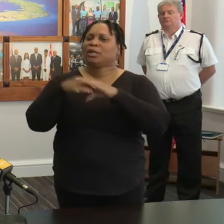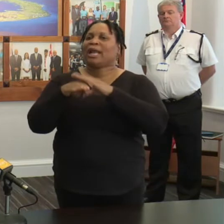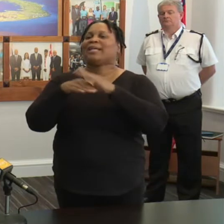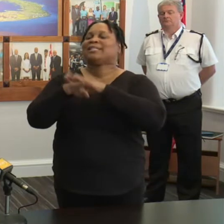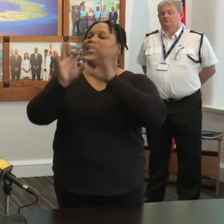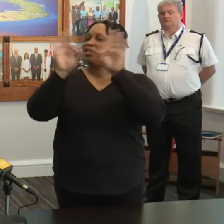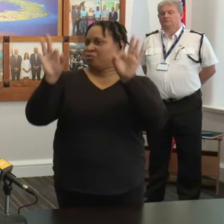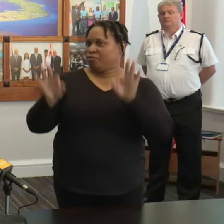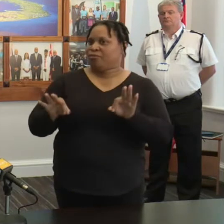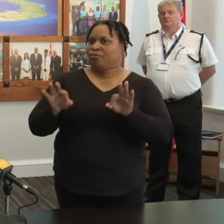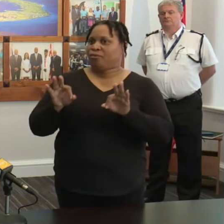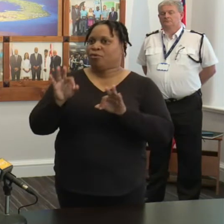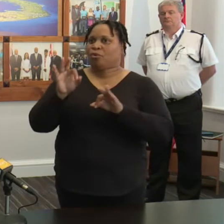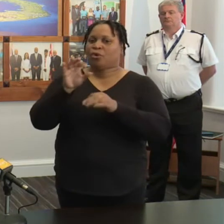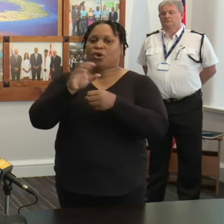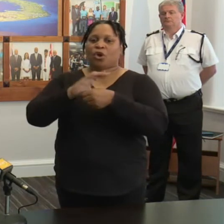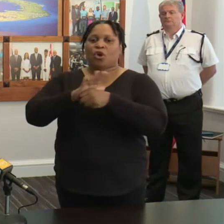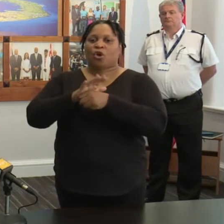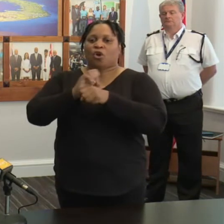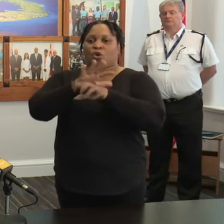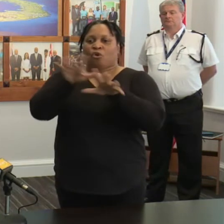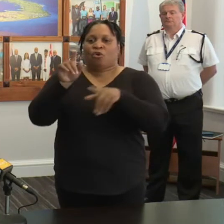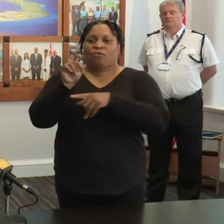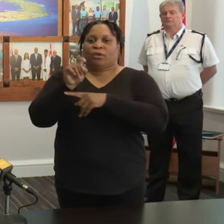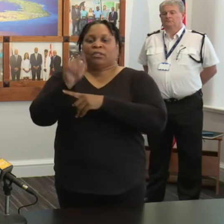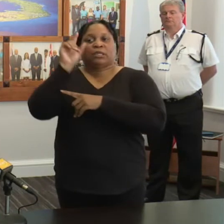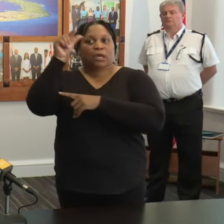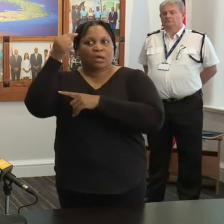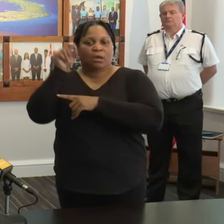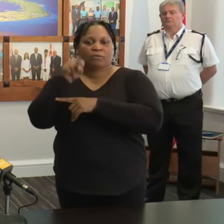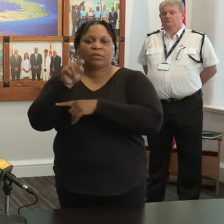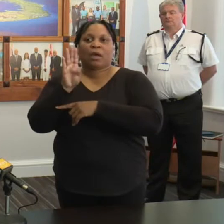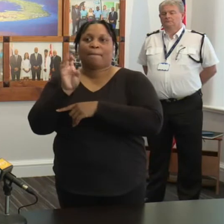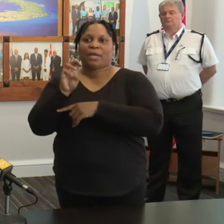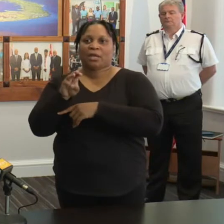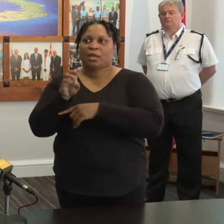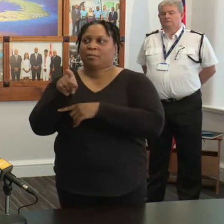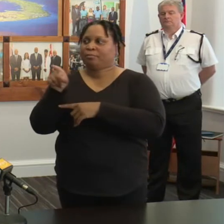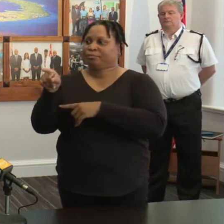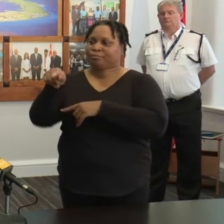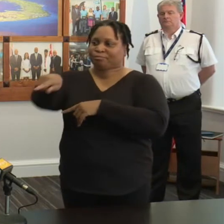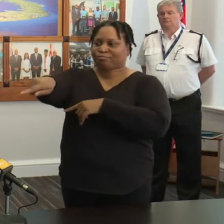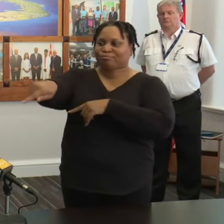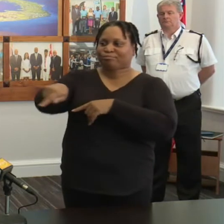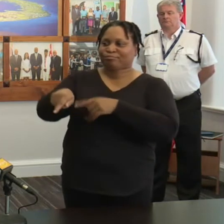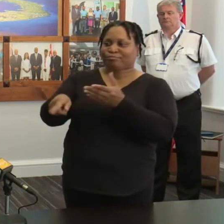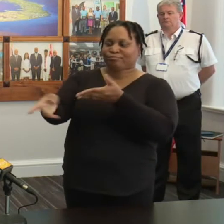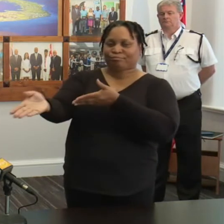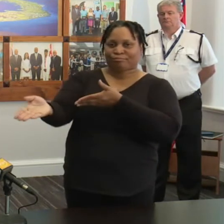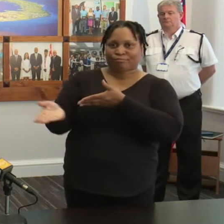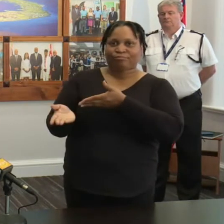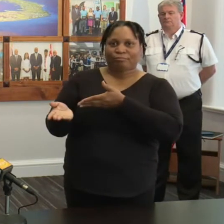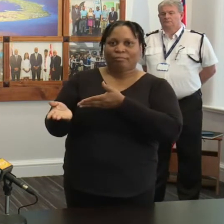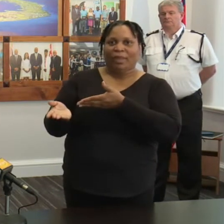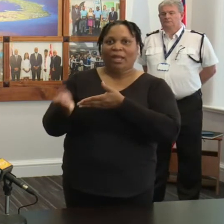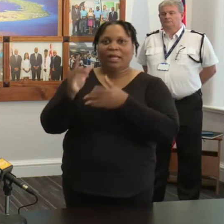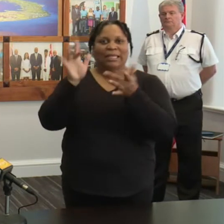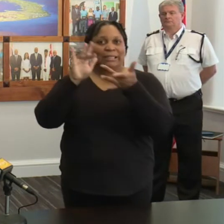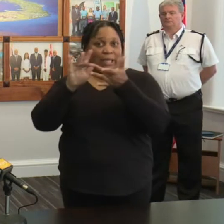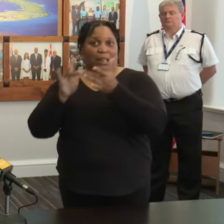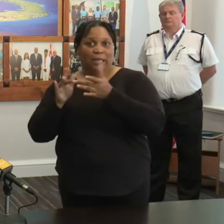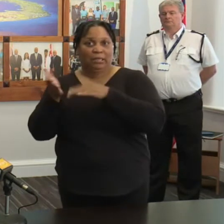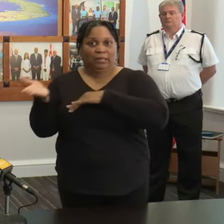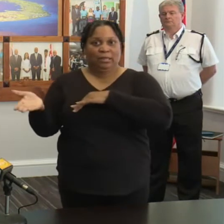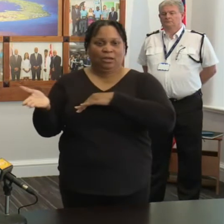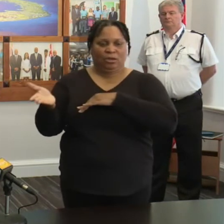form at coronavirus.gov.bm. The website is right here. There is a link to that particular form there, and you can go ahead